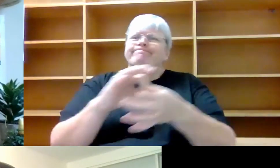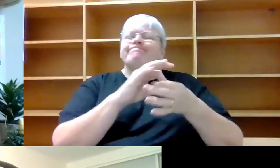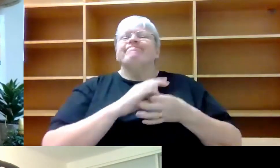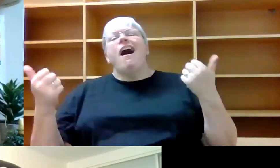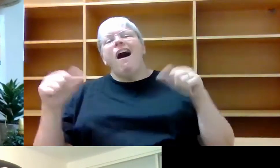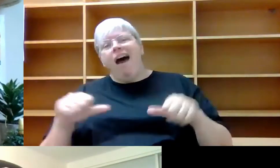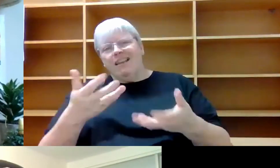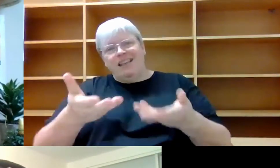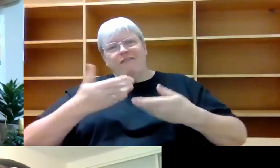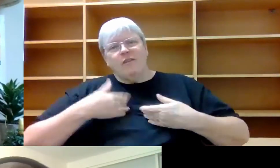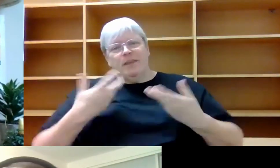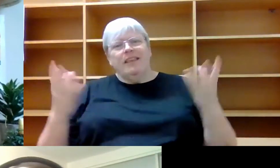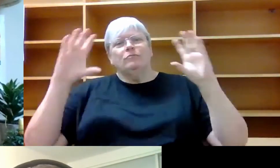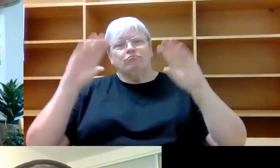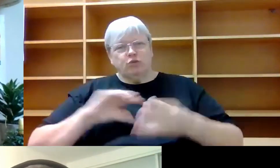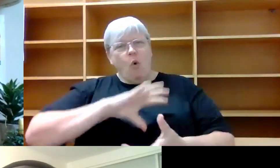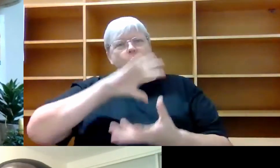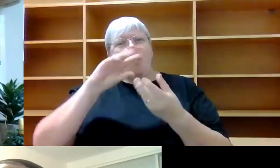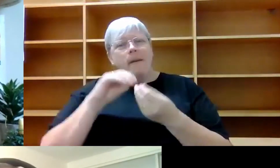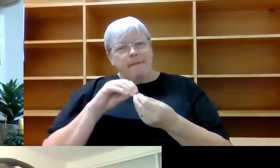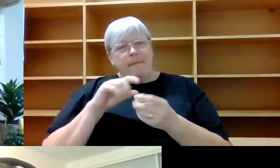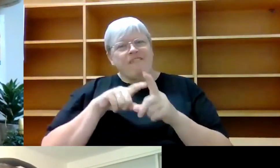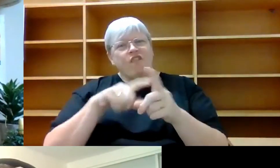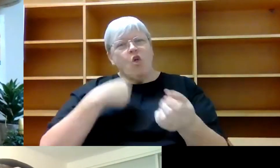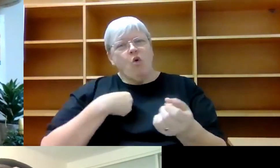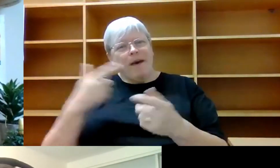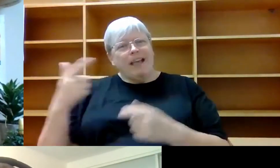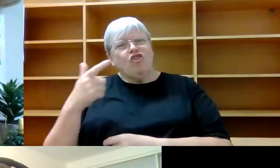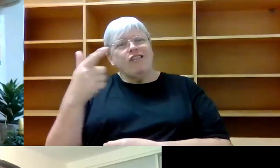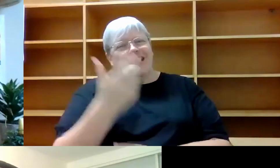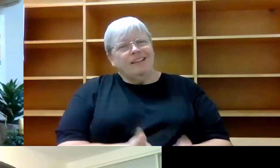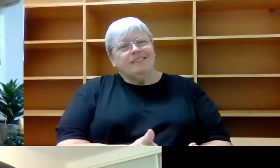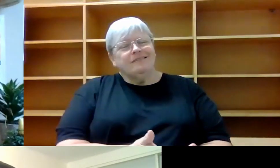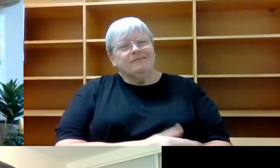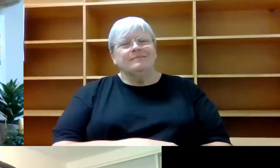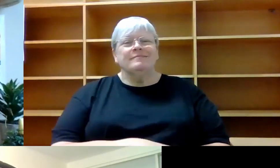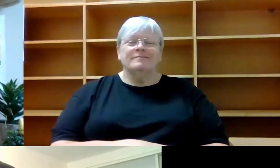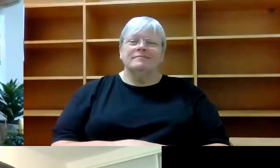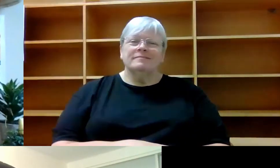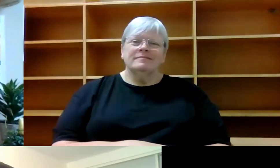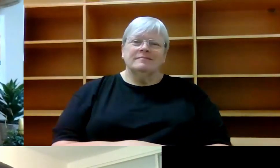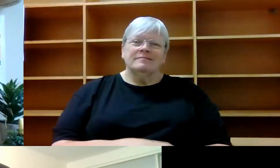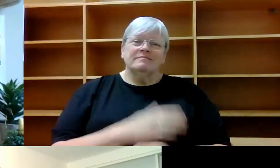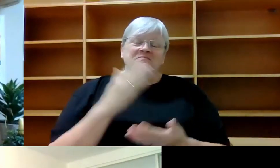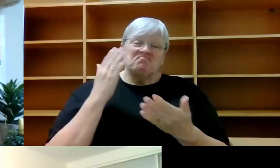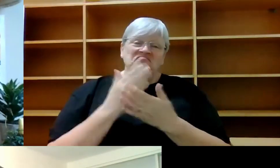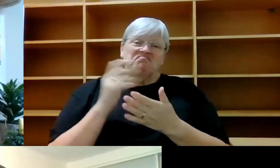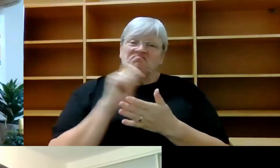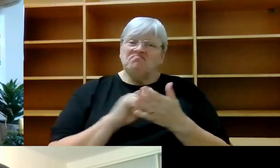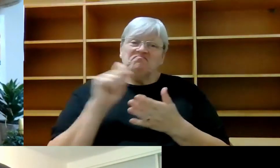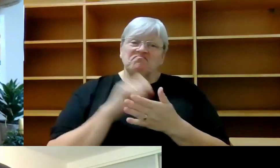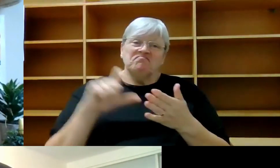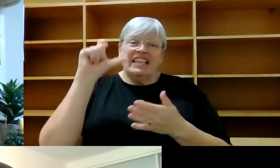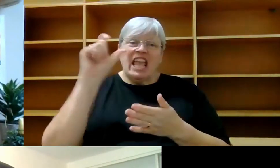like. It helped me follow my kind of journey, if you like. And so even writing Kane